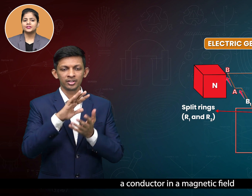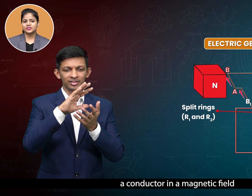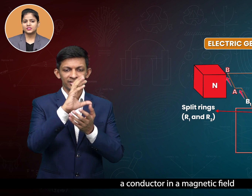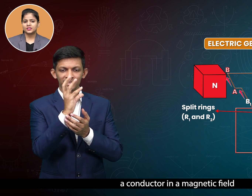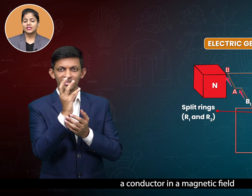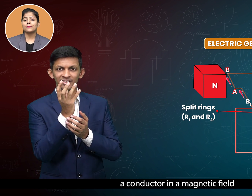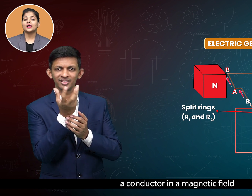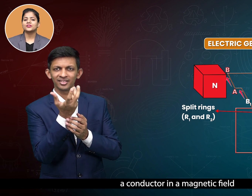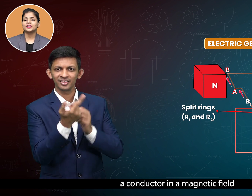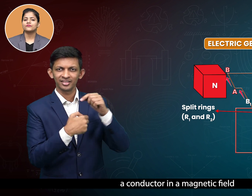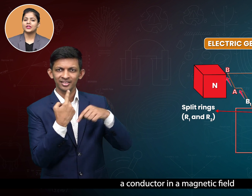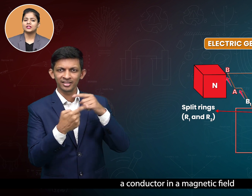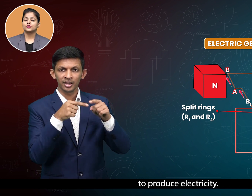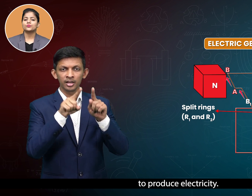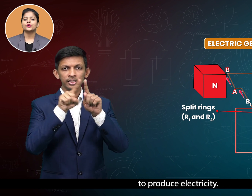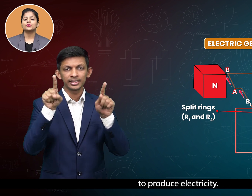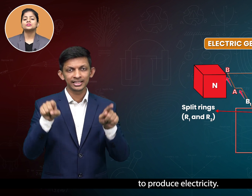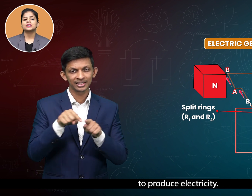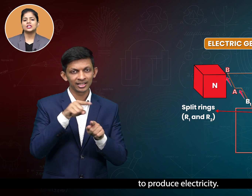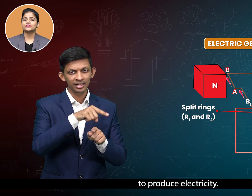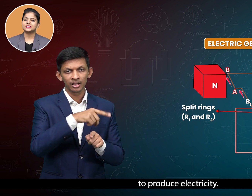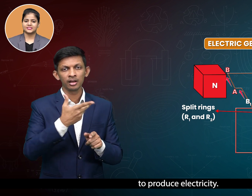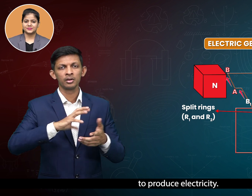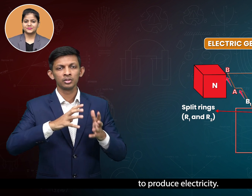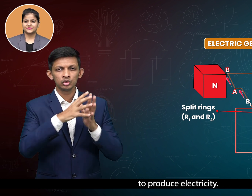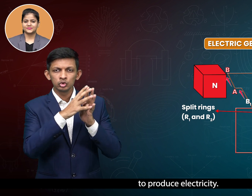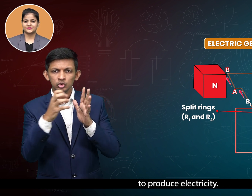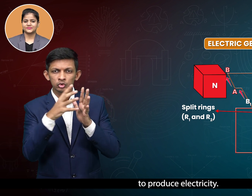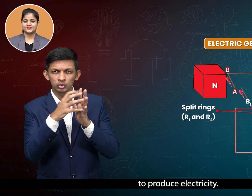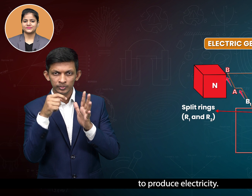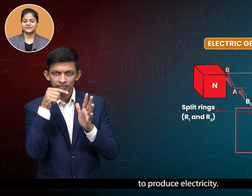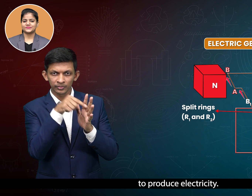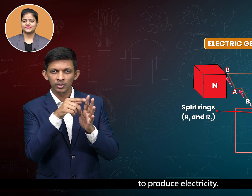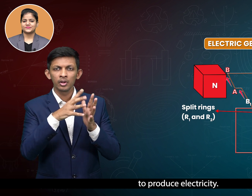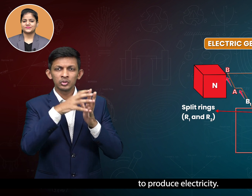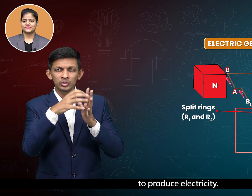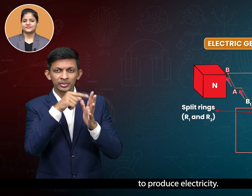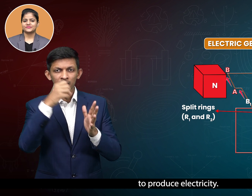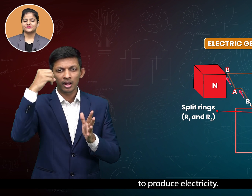a conductor in a magnetic field to produce electricity.